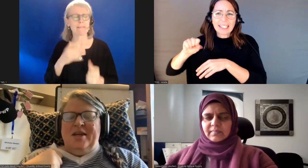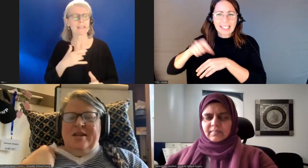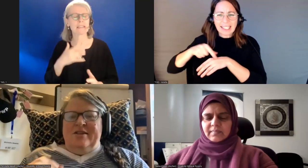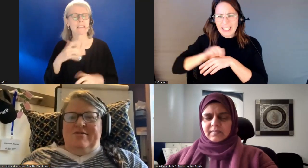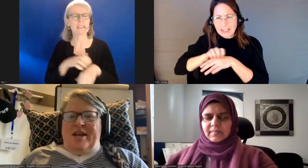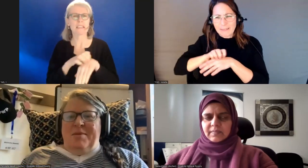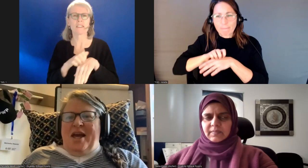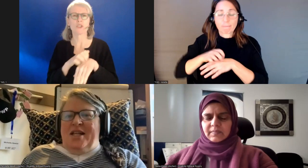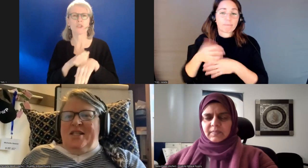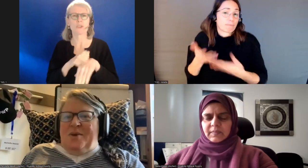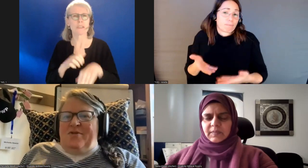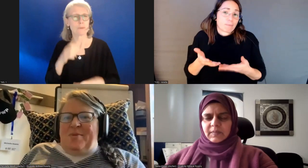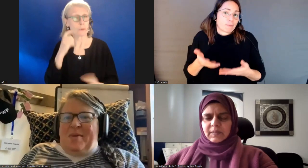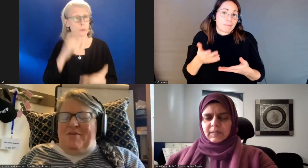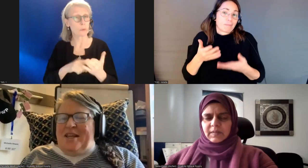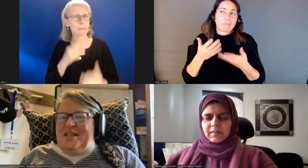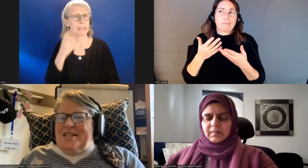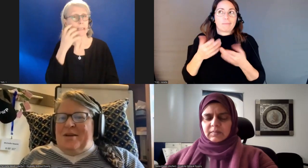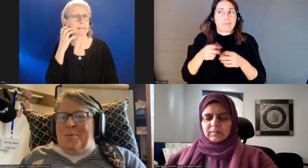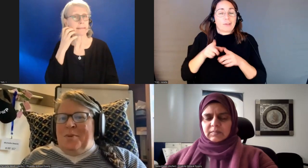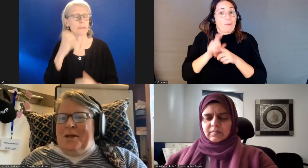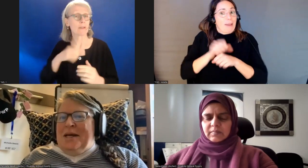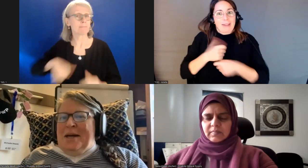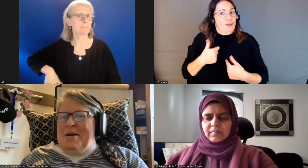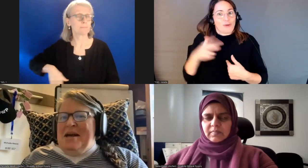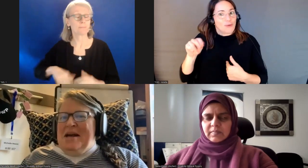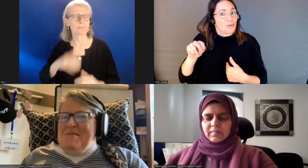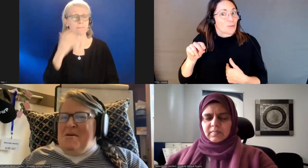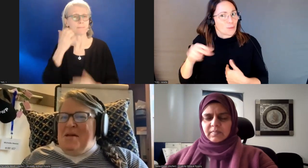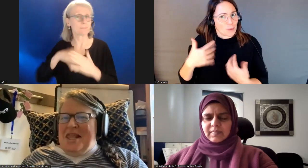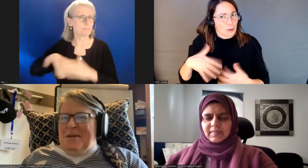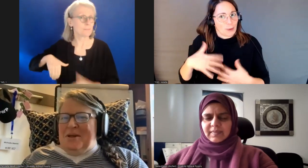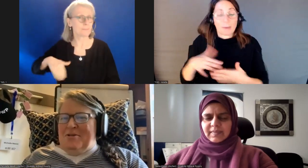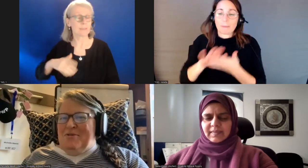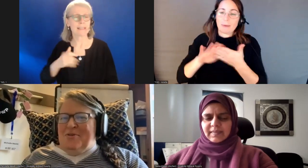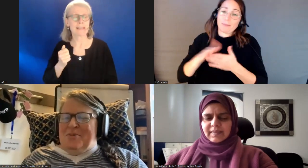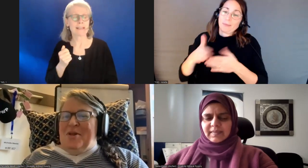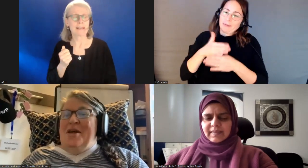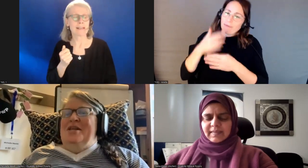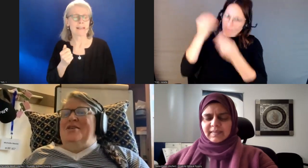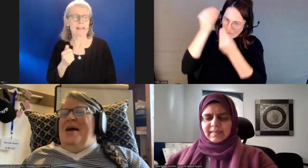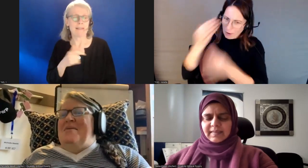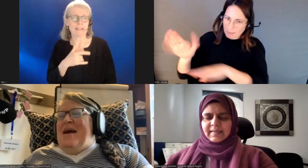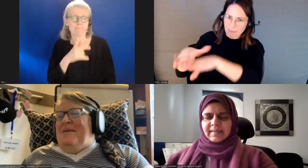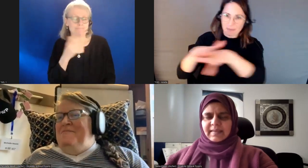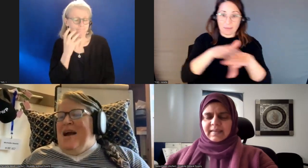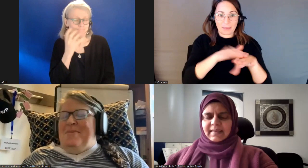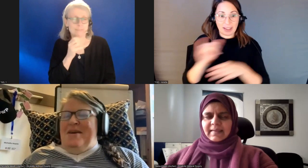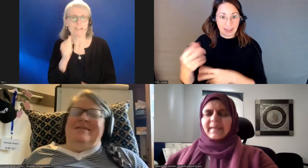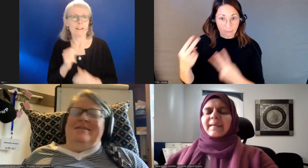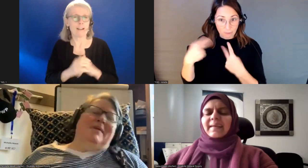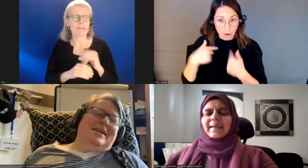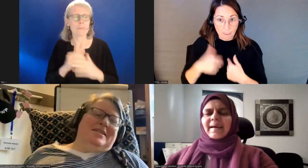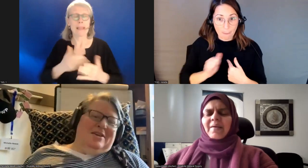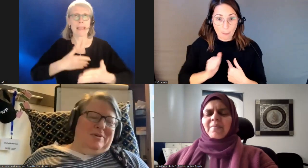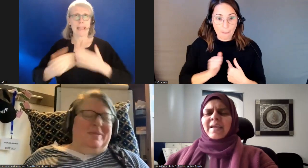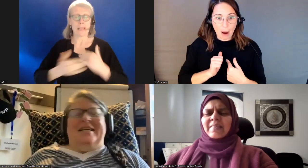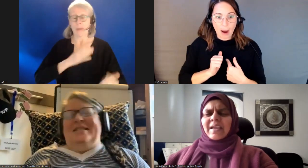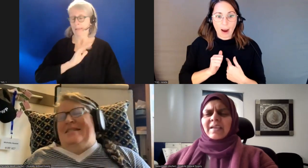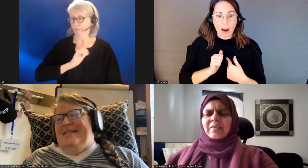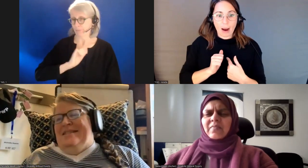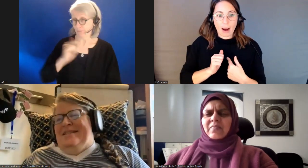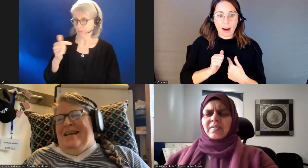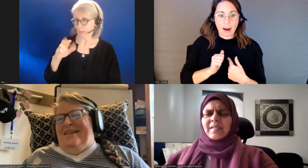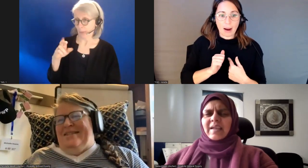see me dragging my hands away from my face, because I'm a little bit uncomfortable. So anyway, Rabia, back to you. All